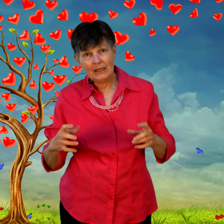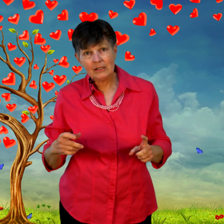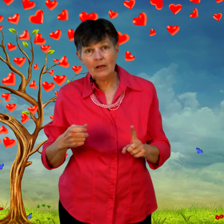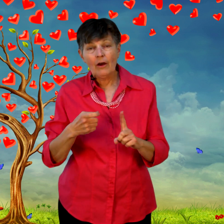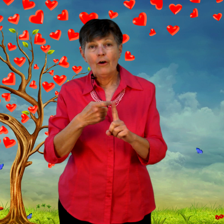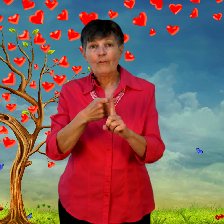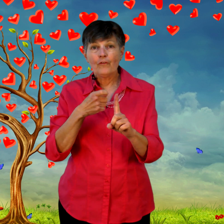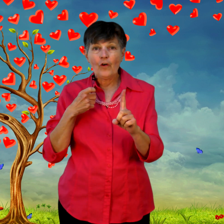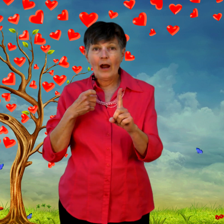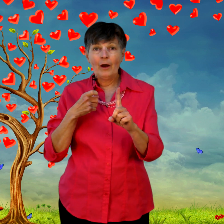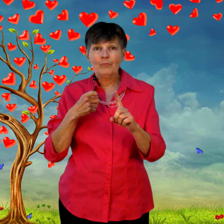is from